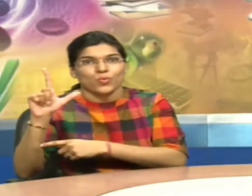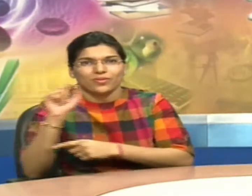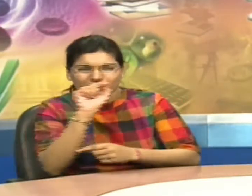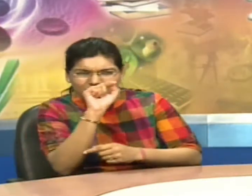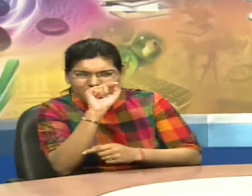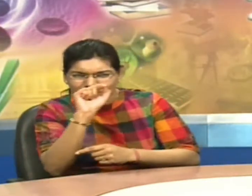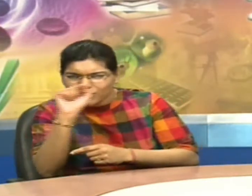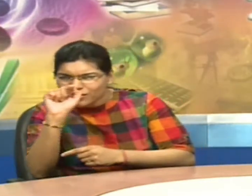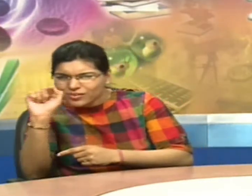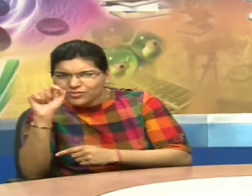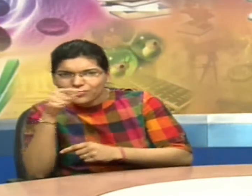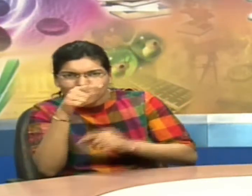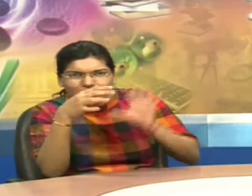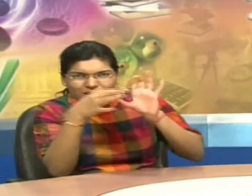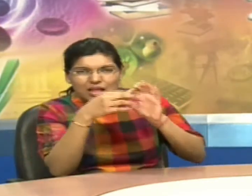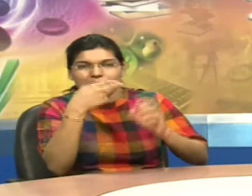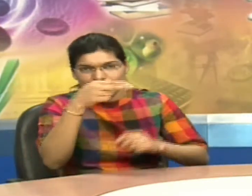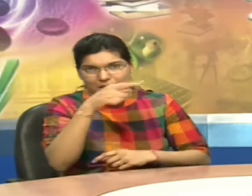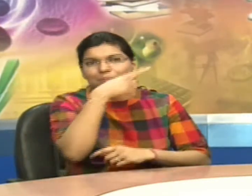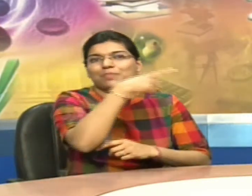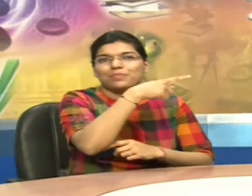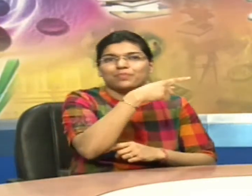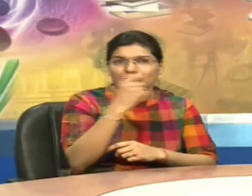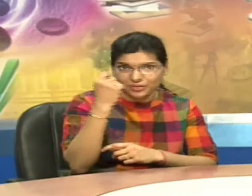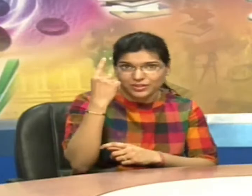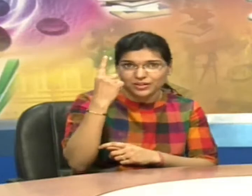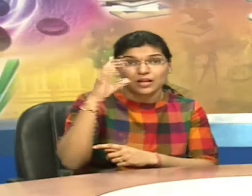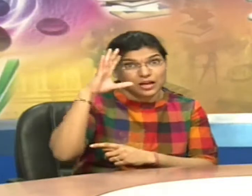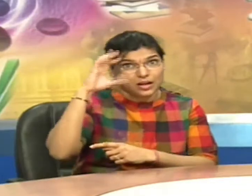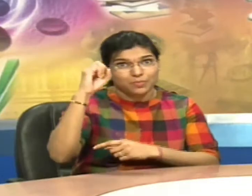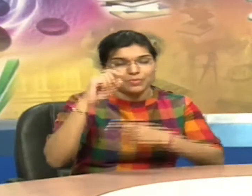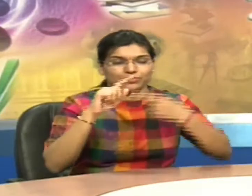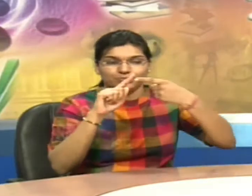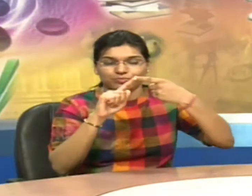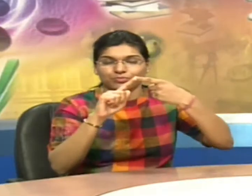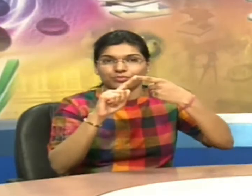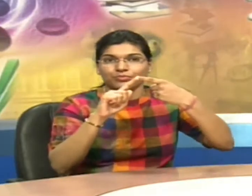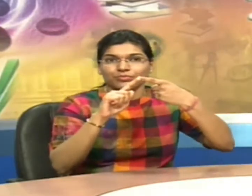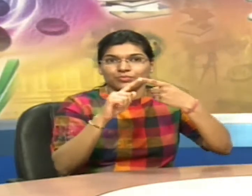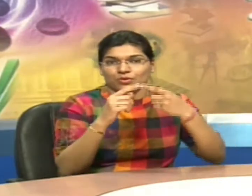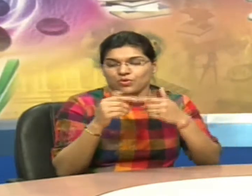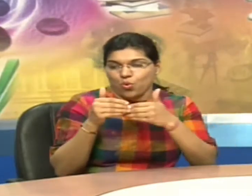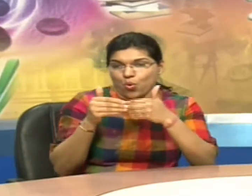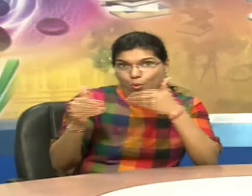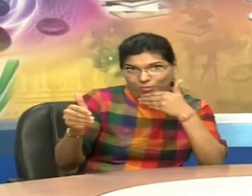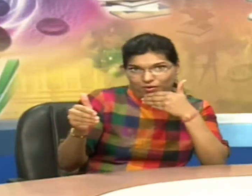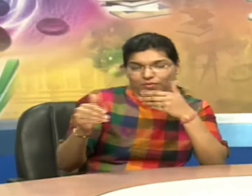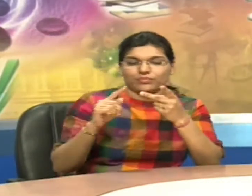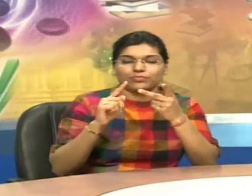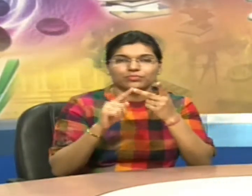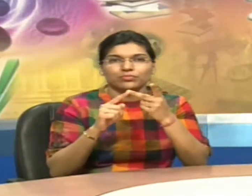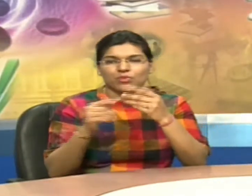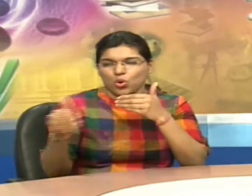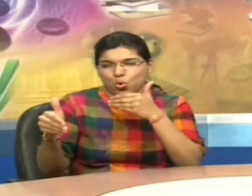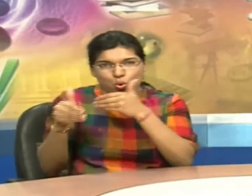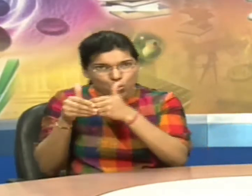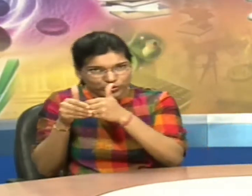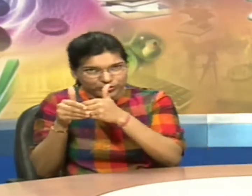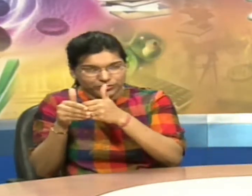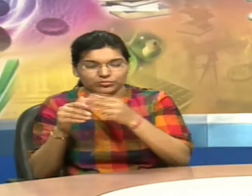Second word, mother-in-law. You can see hyphen in between the words. They are in distance.